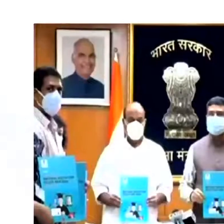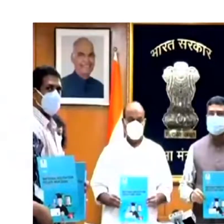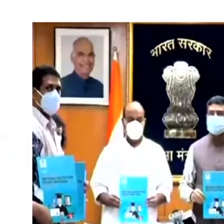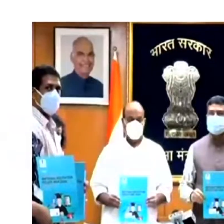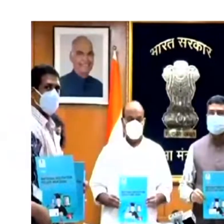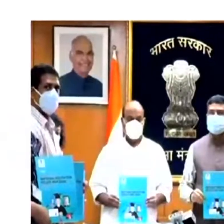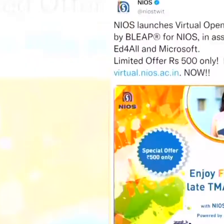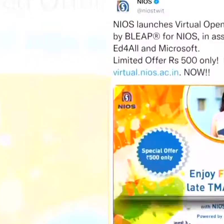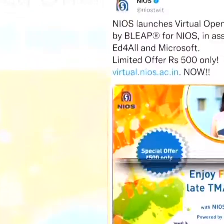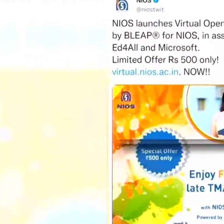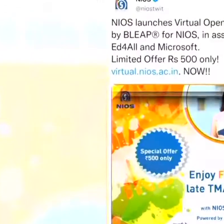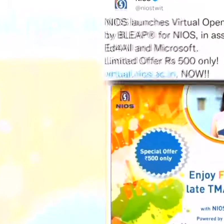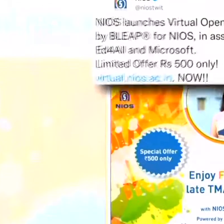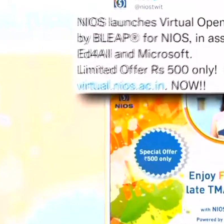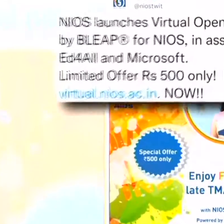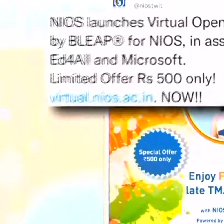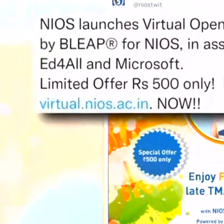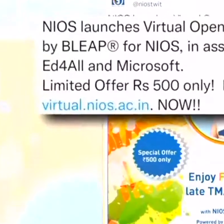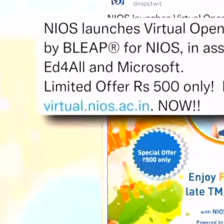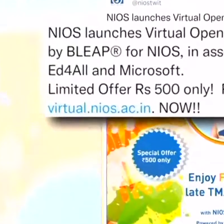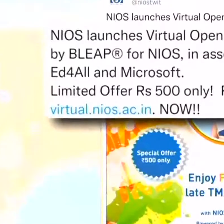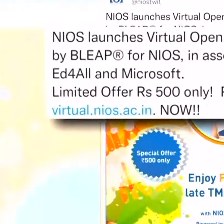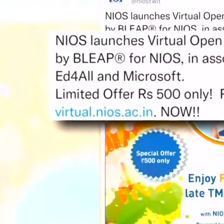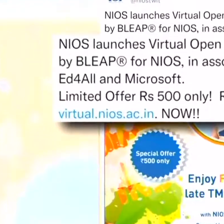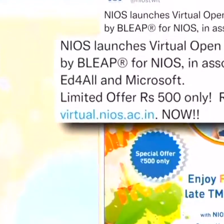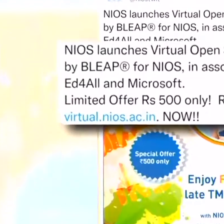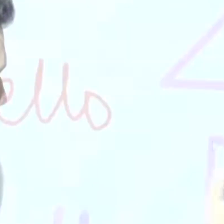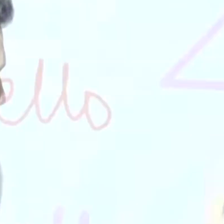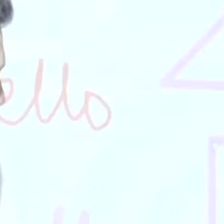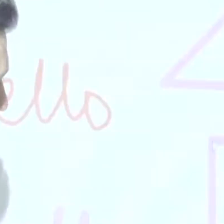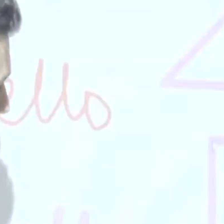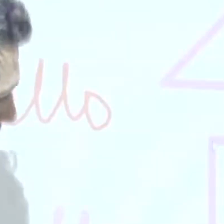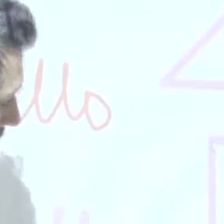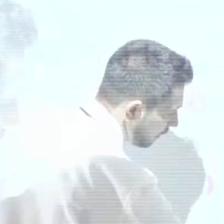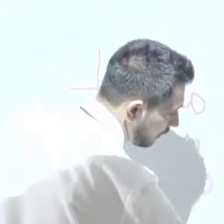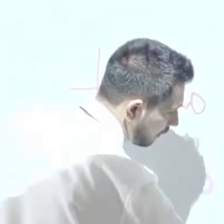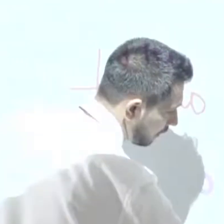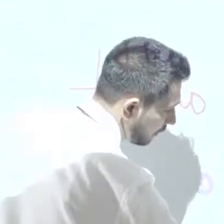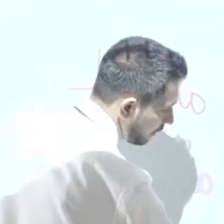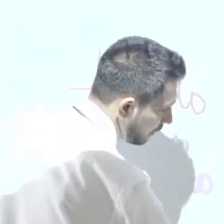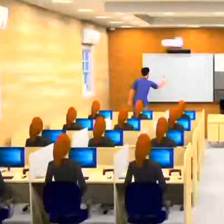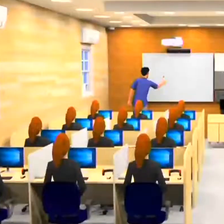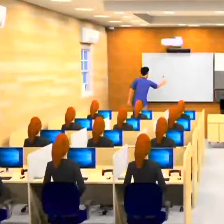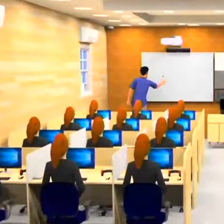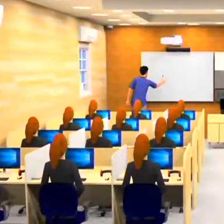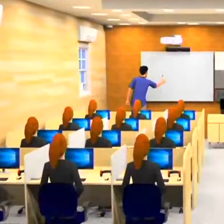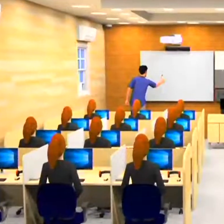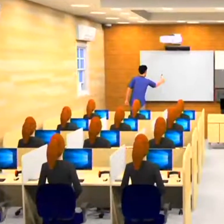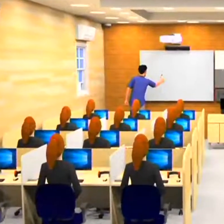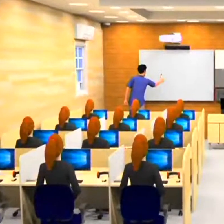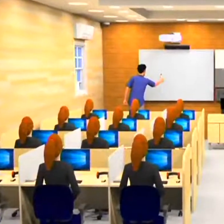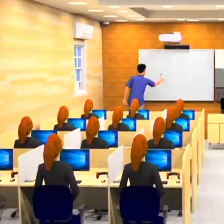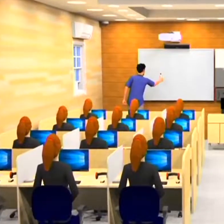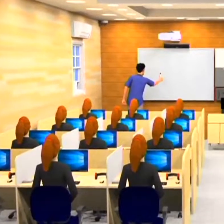NIOS has launched Virtual Open School or VOS platform to provide quality, affordable education to the enrolled learners.